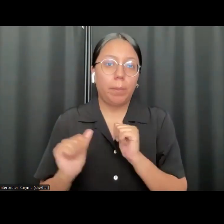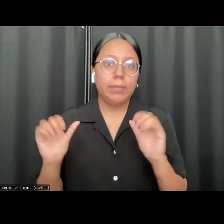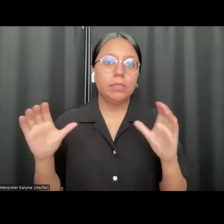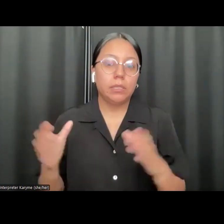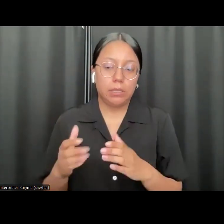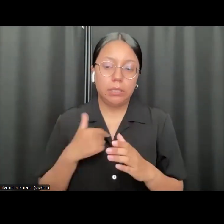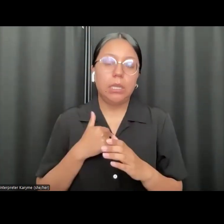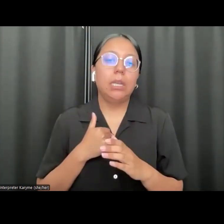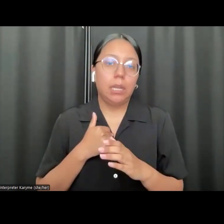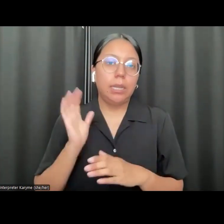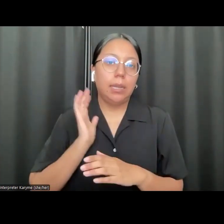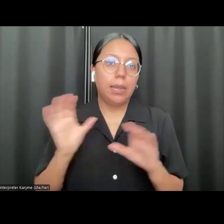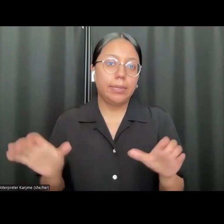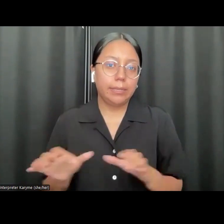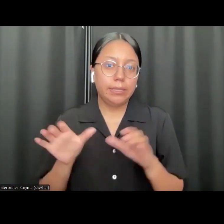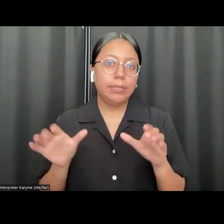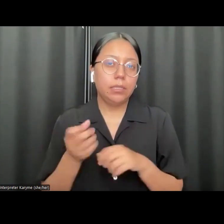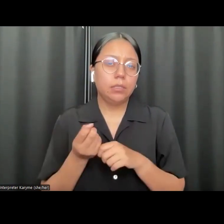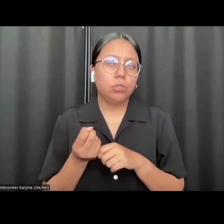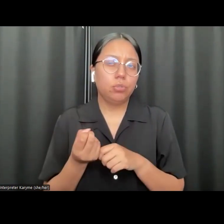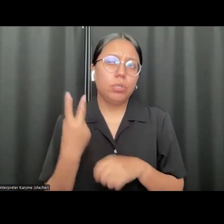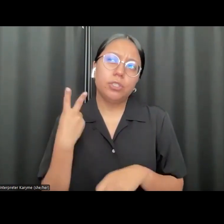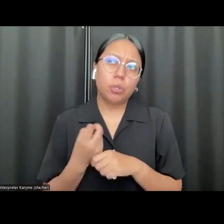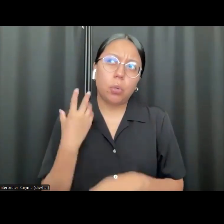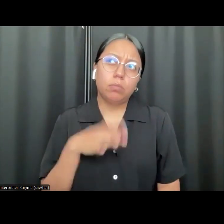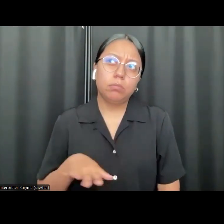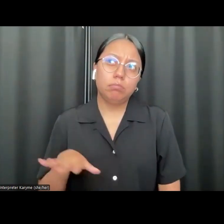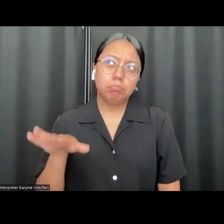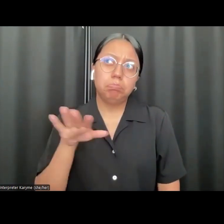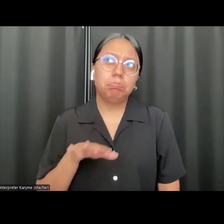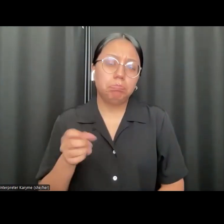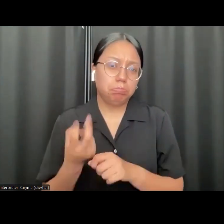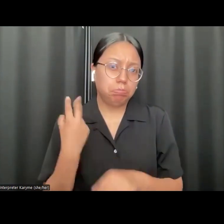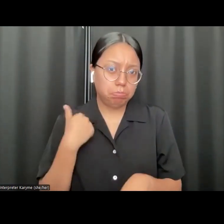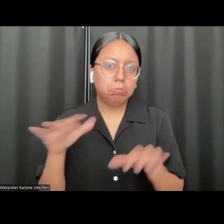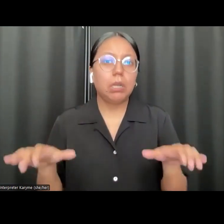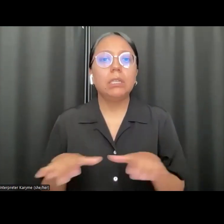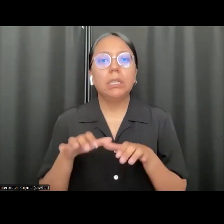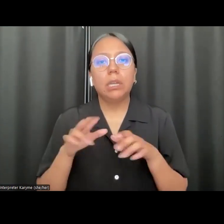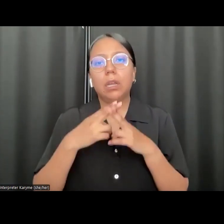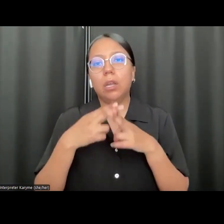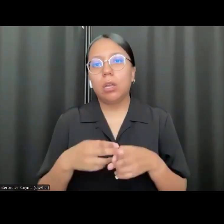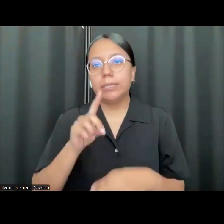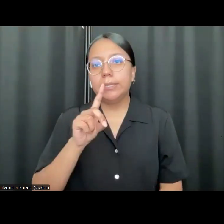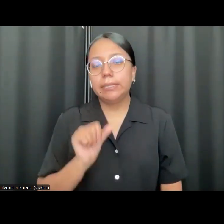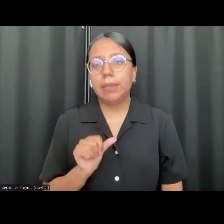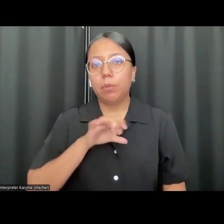2 years ago, 2 years ago, 2 years ago, um, called the Disabled Grief Portal